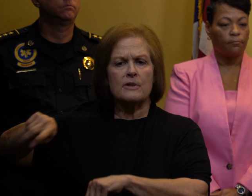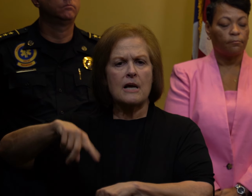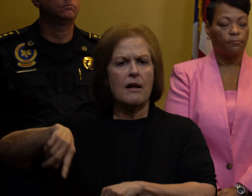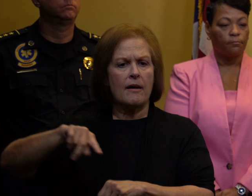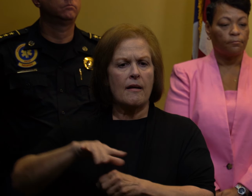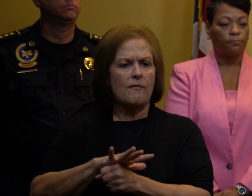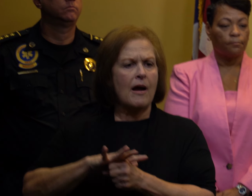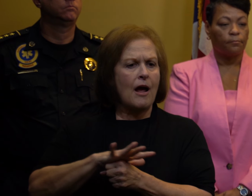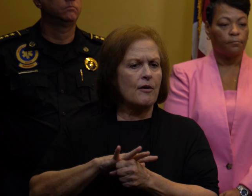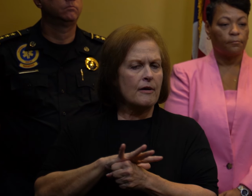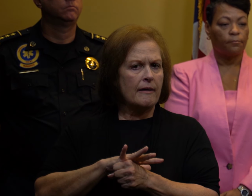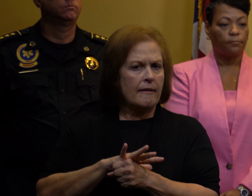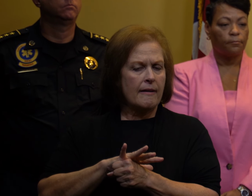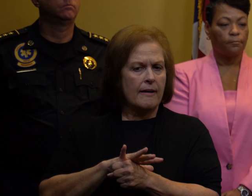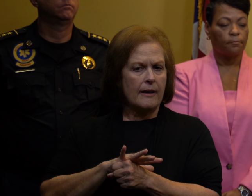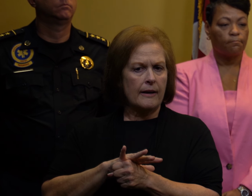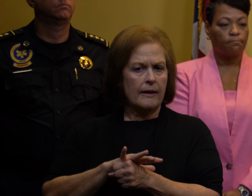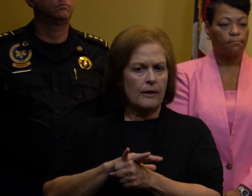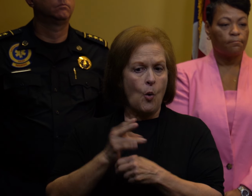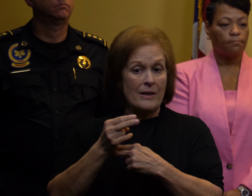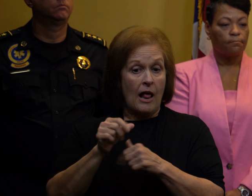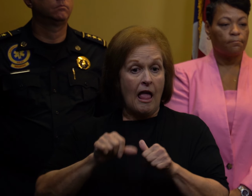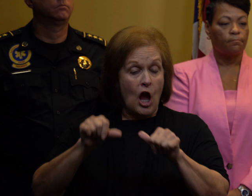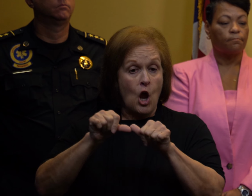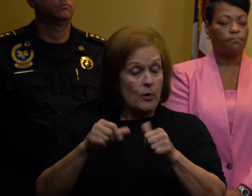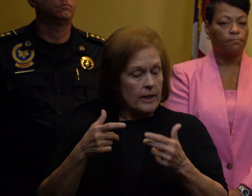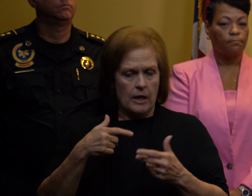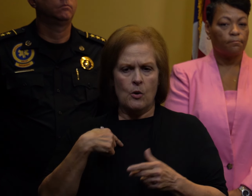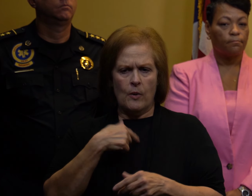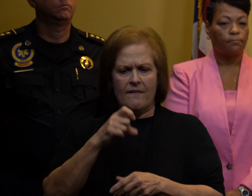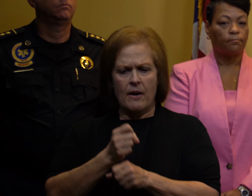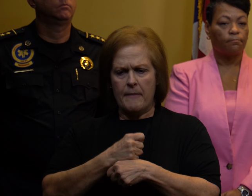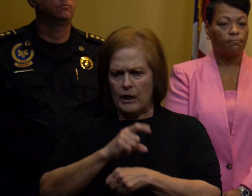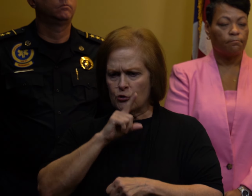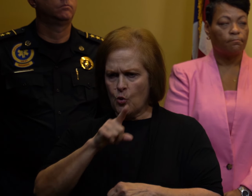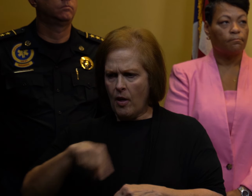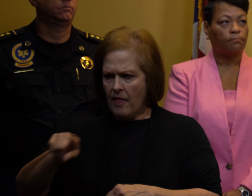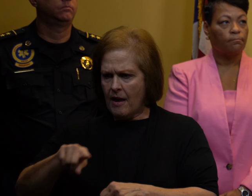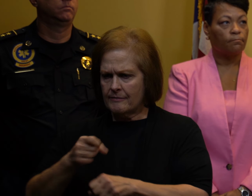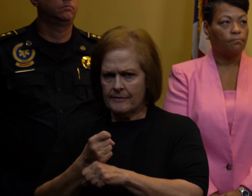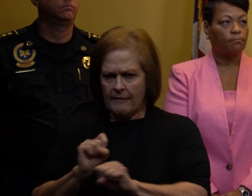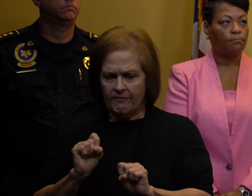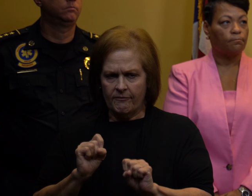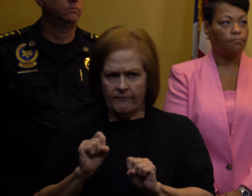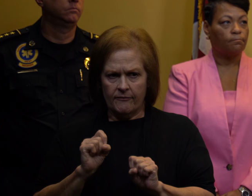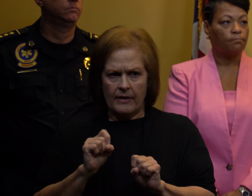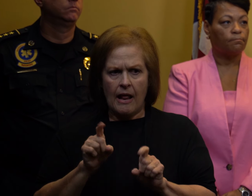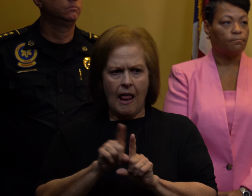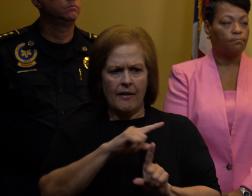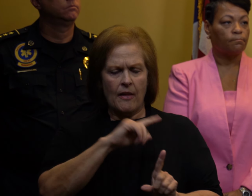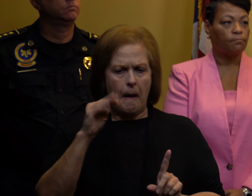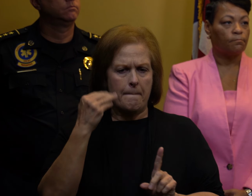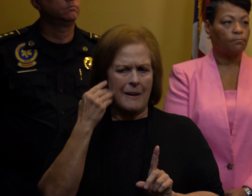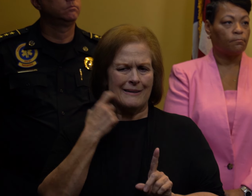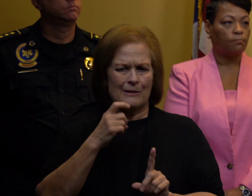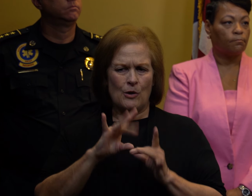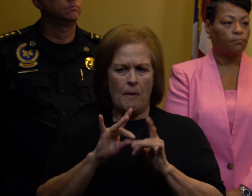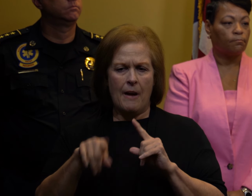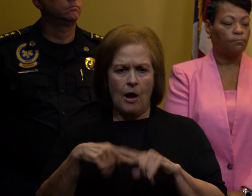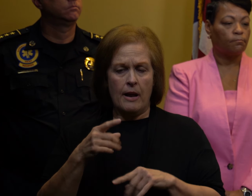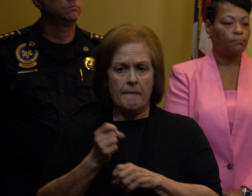around the hospitality zone. This is crucial just to make sure that those operations are safe, as the mayor mentioned, and